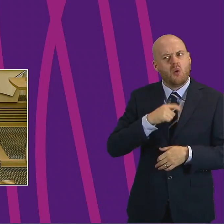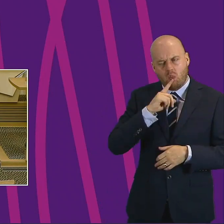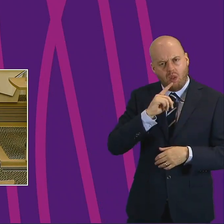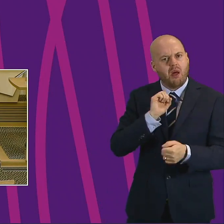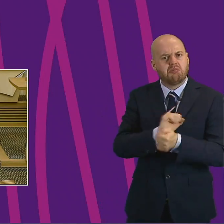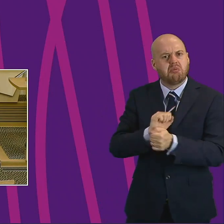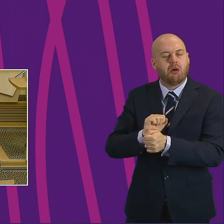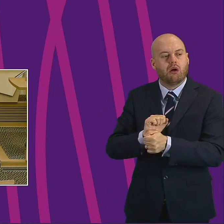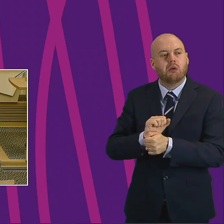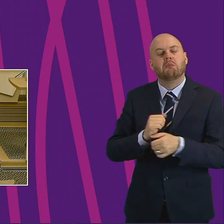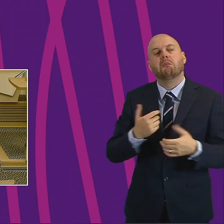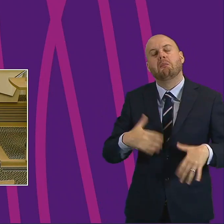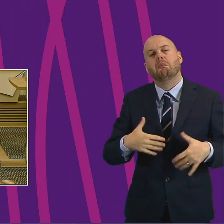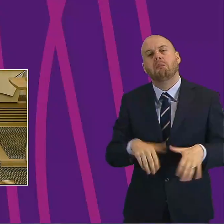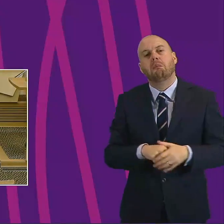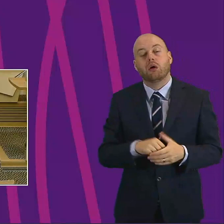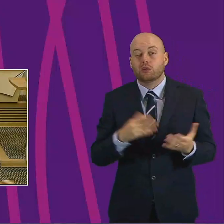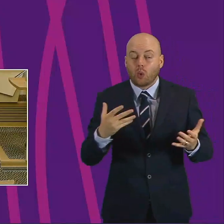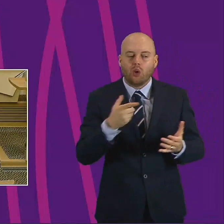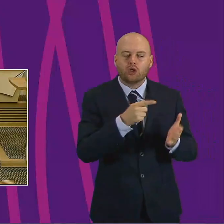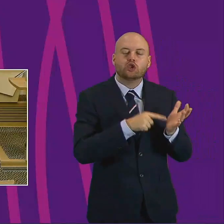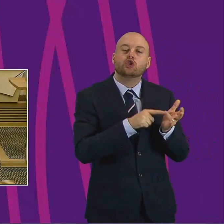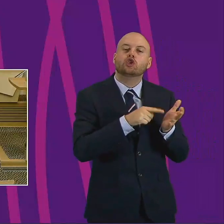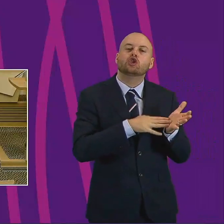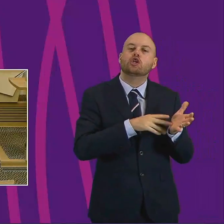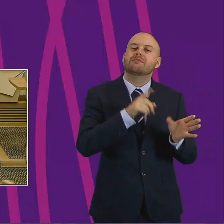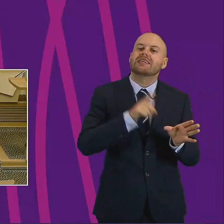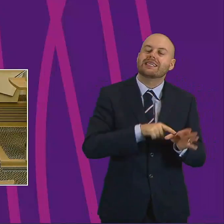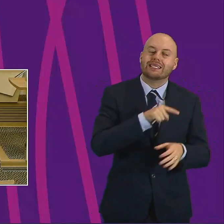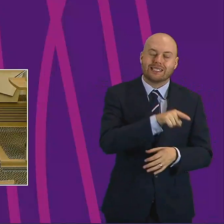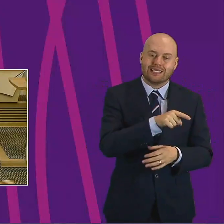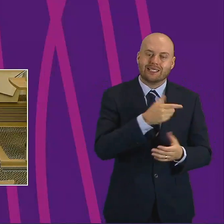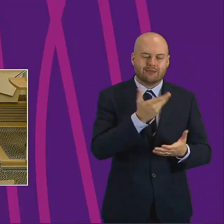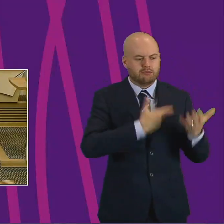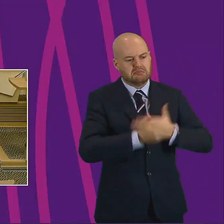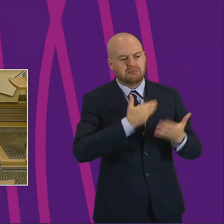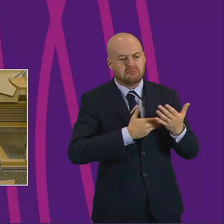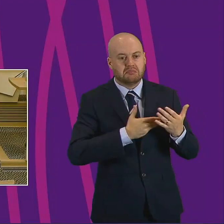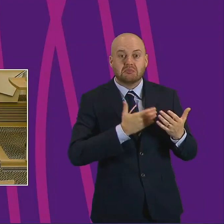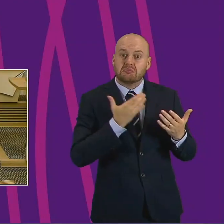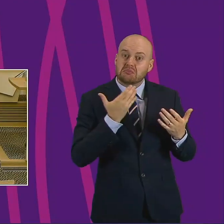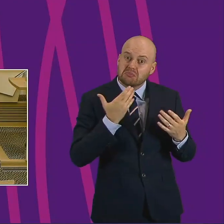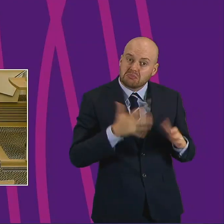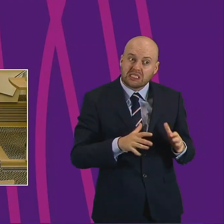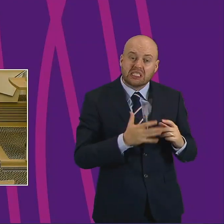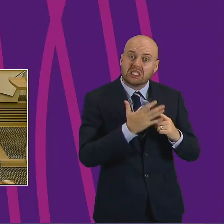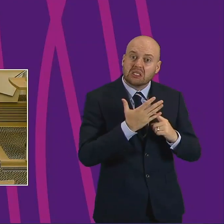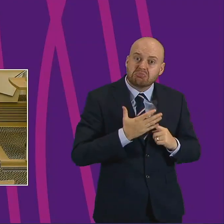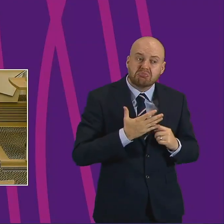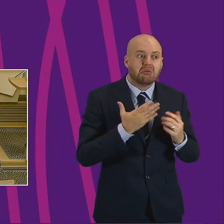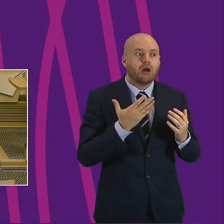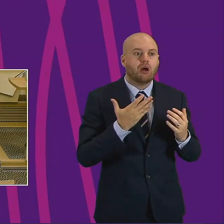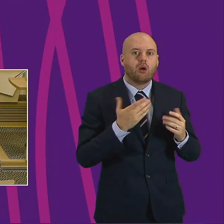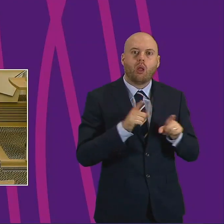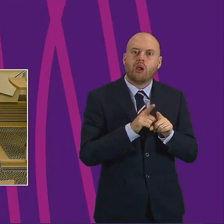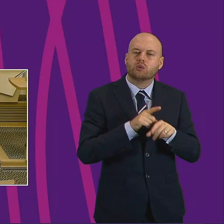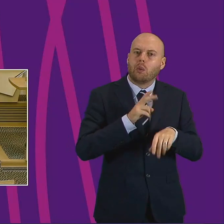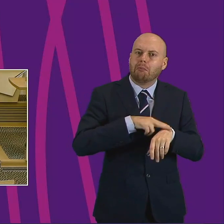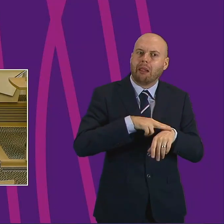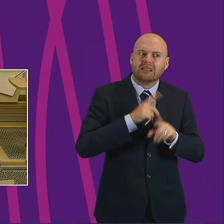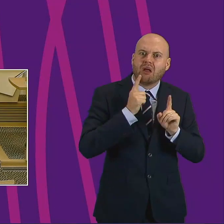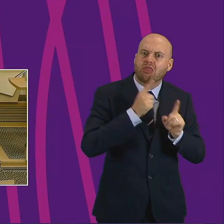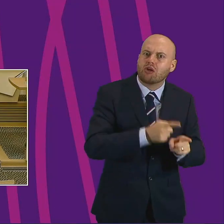has expressed in the story as he has articulated it, and Sandra White has rehearsed that, what I would say is, of course, policing